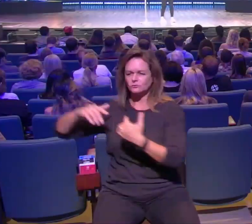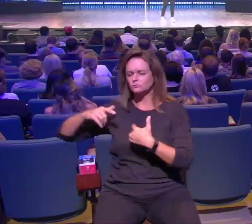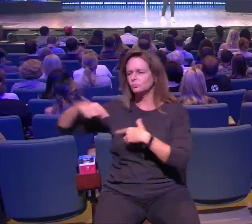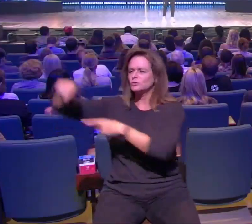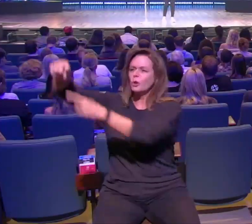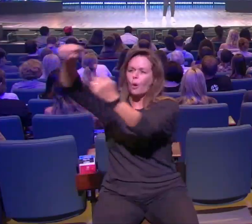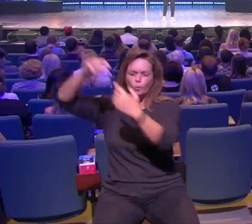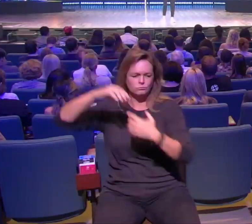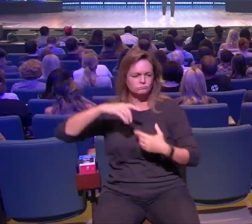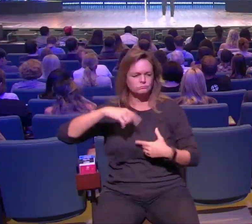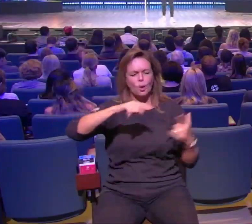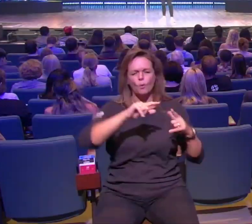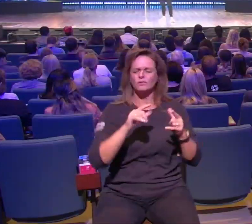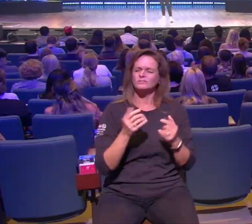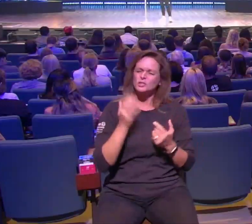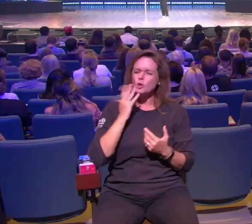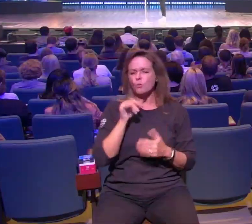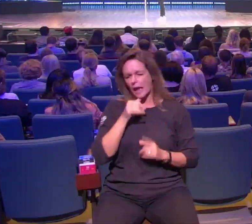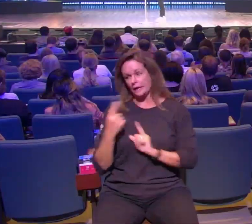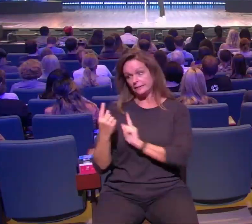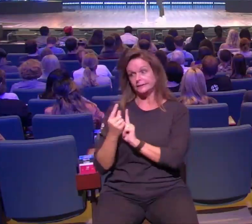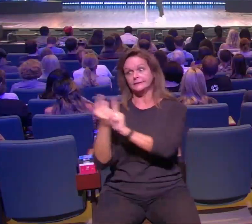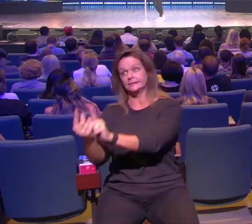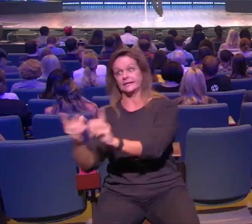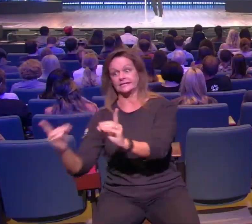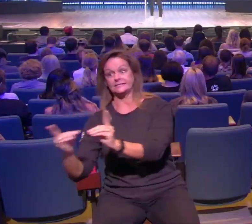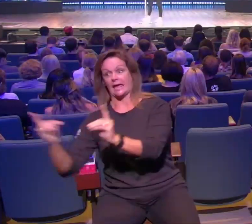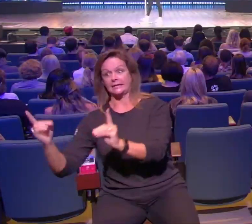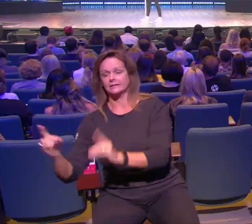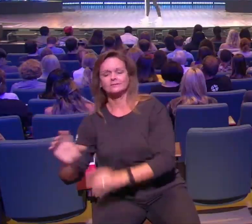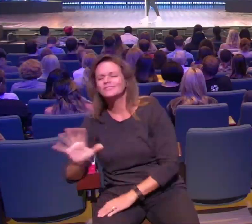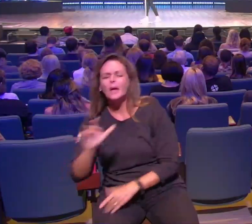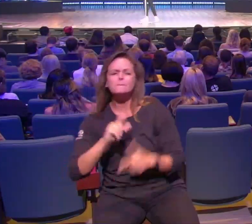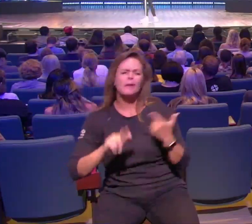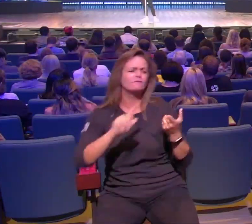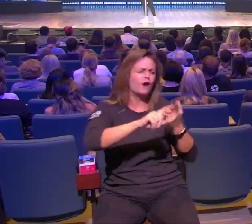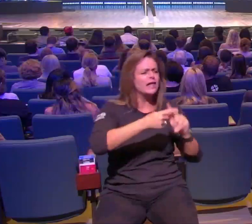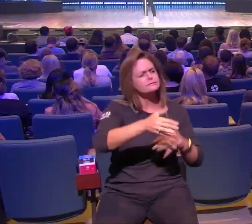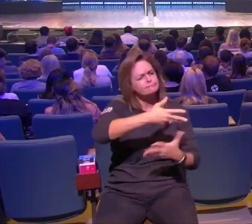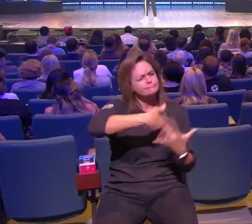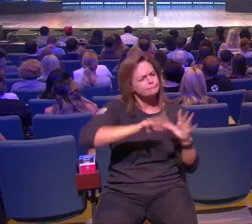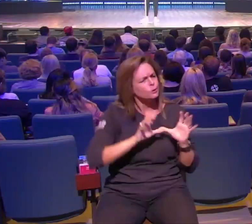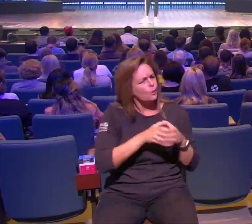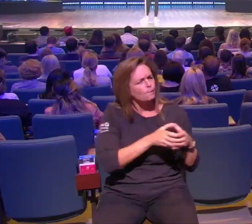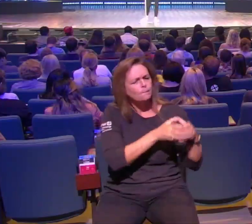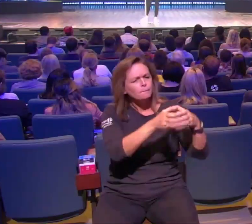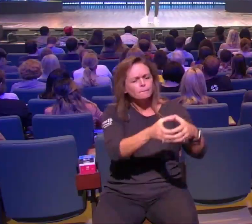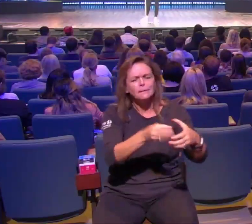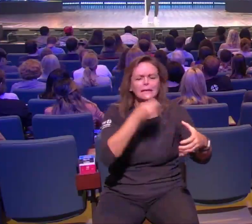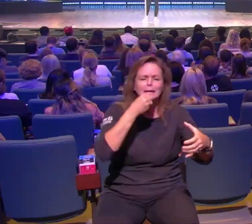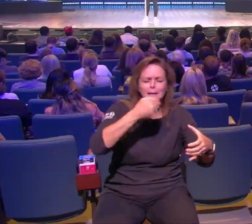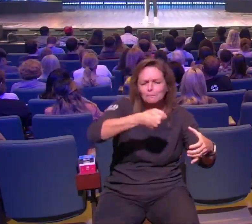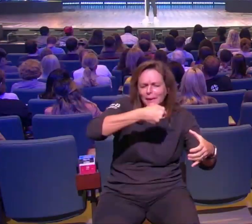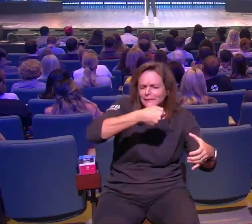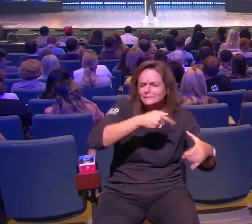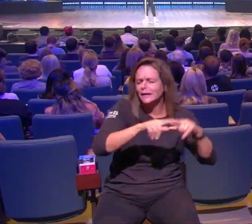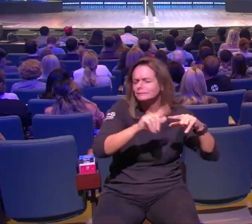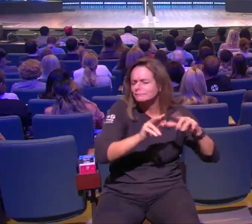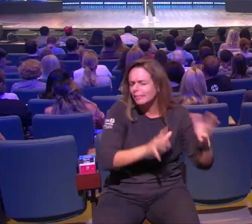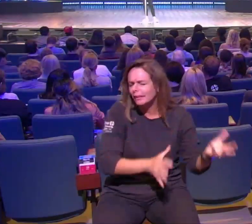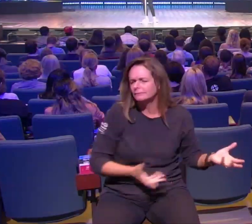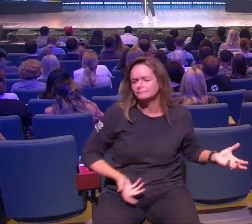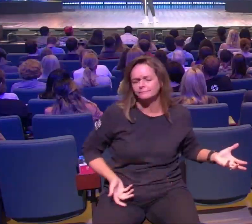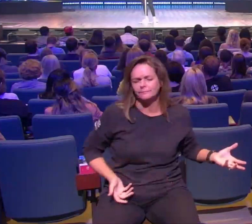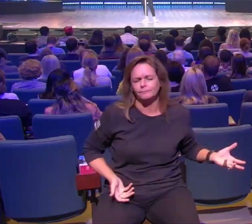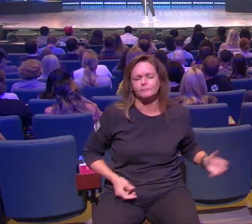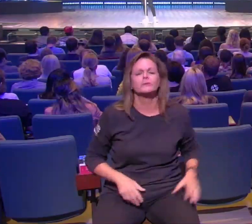would just go out with a bunch of people and have pizza. Well, on this particular night, he was getting ready to go back to college, so he asked if I would go out